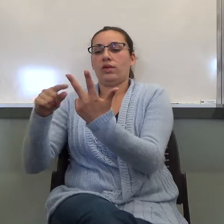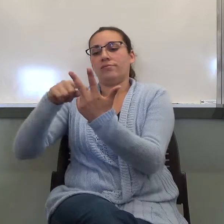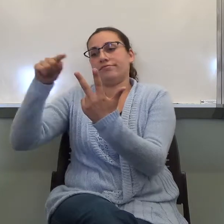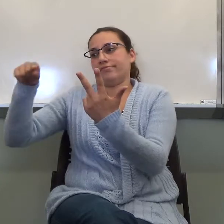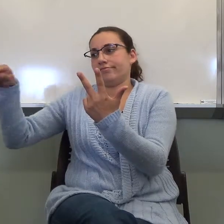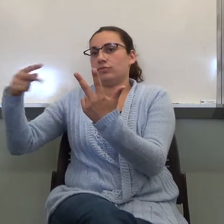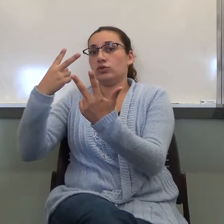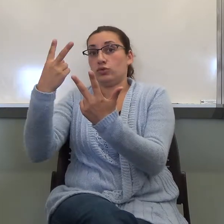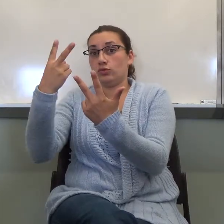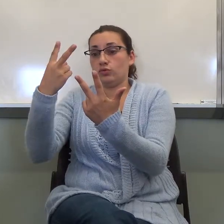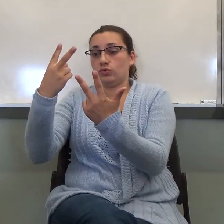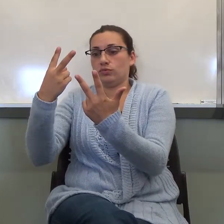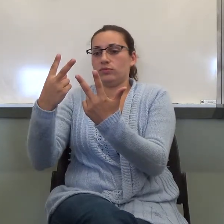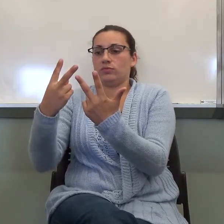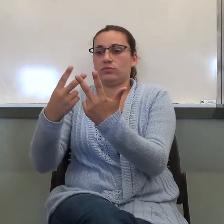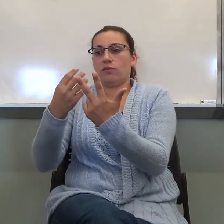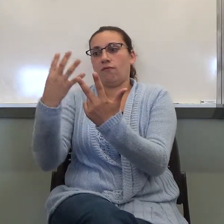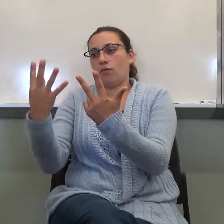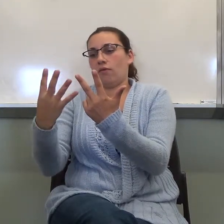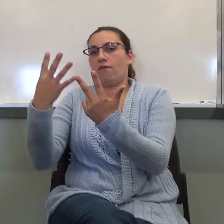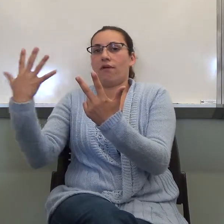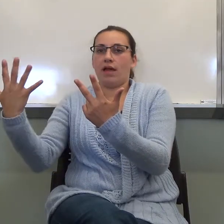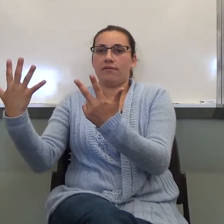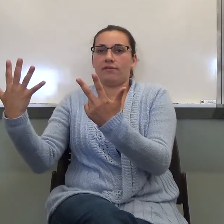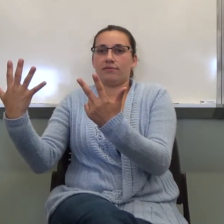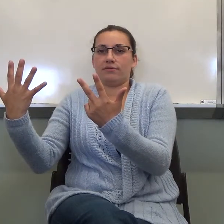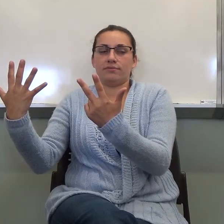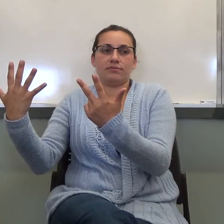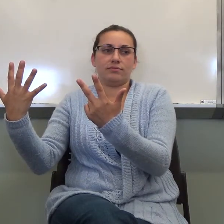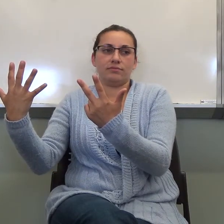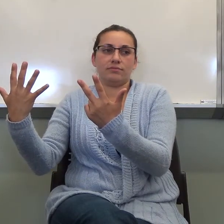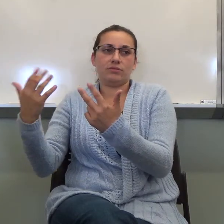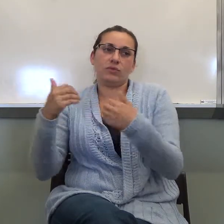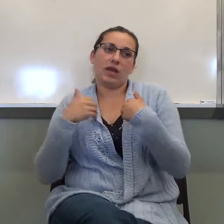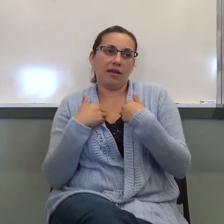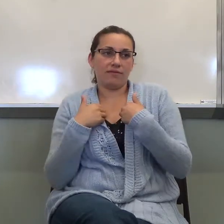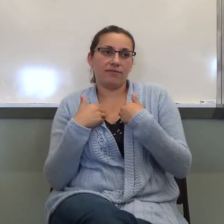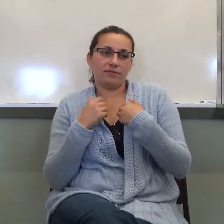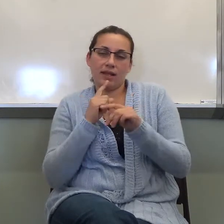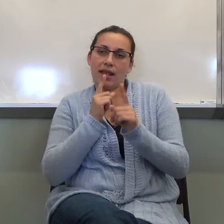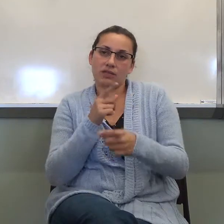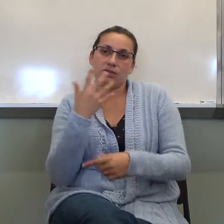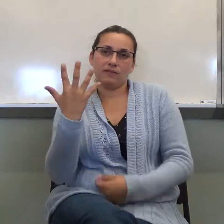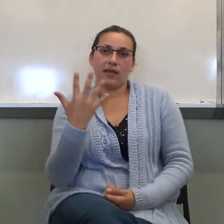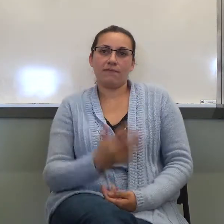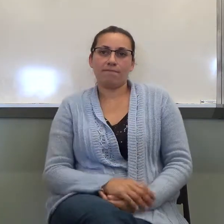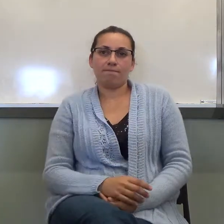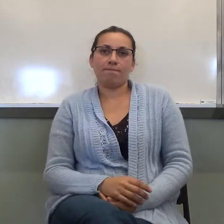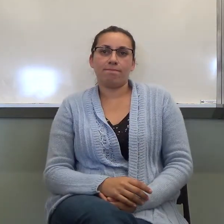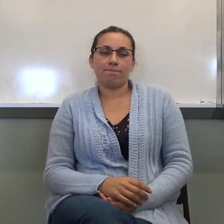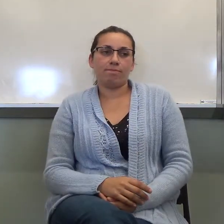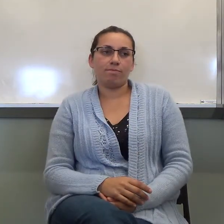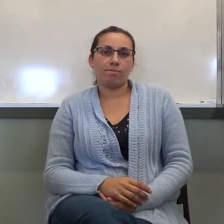2. So we do a little hopscotch thing. And we end up at the answer 5. Oh, that's cute, don't you